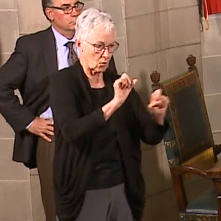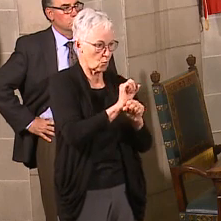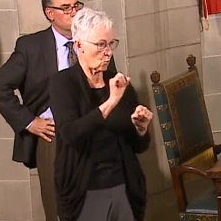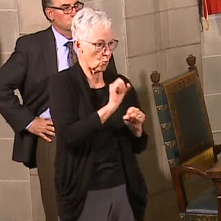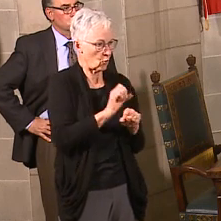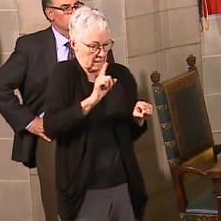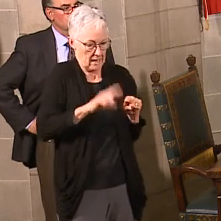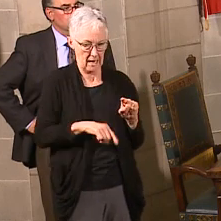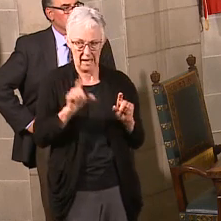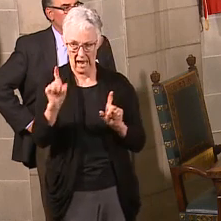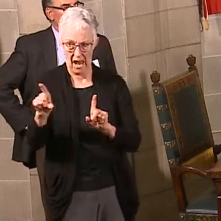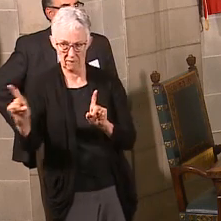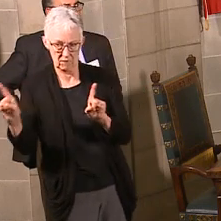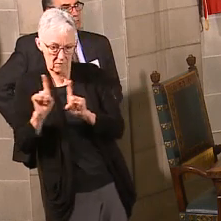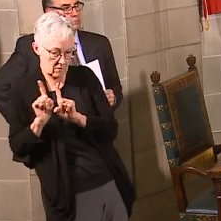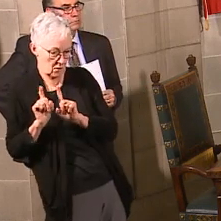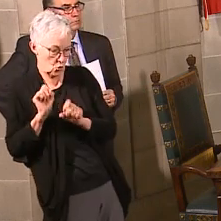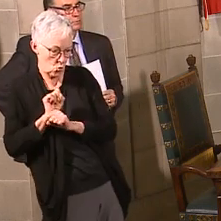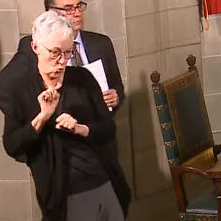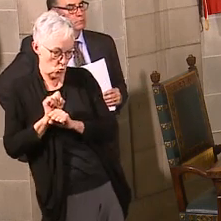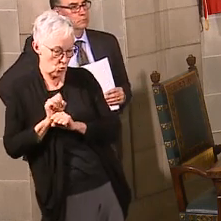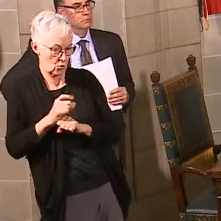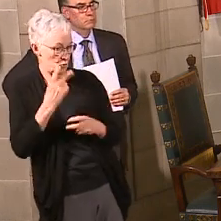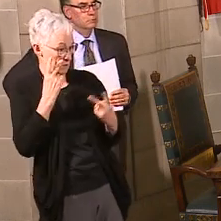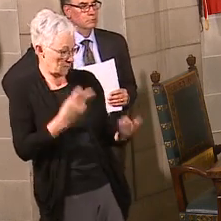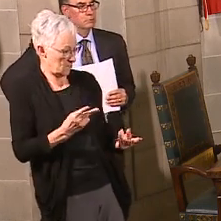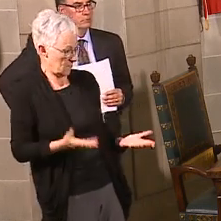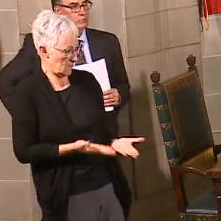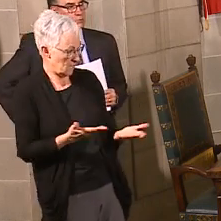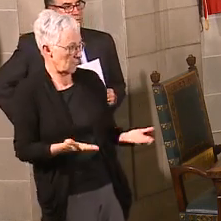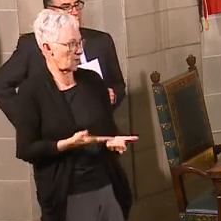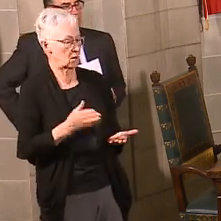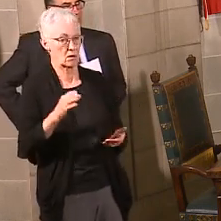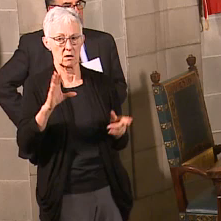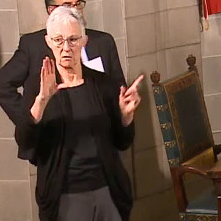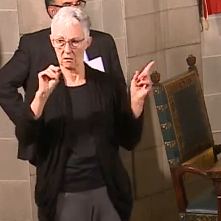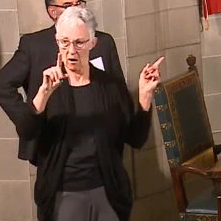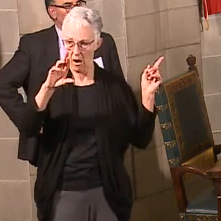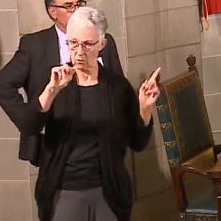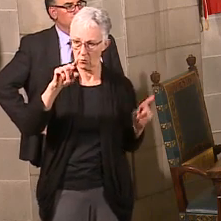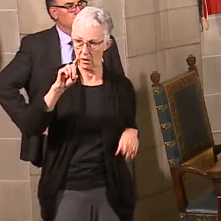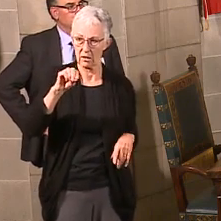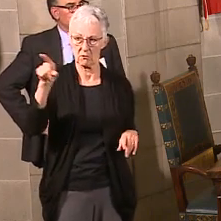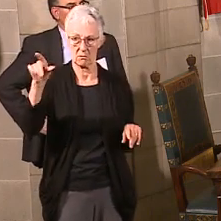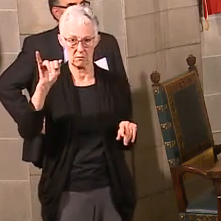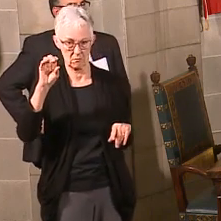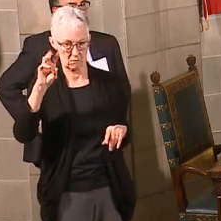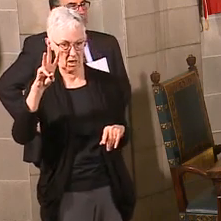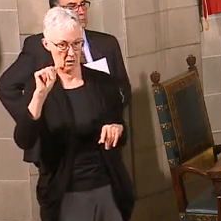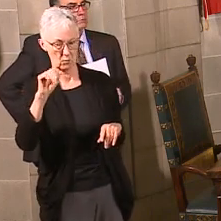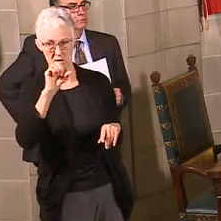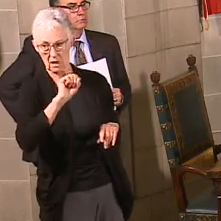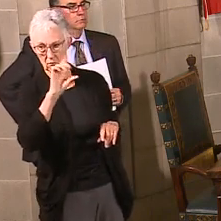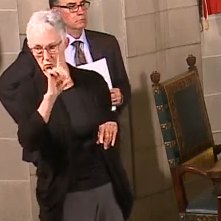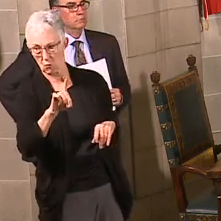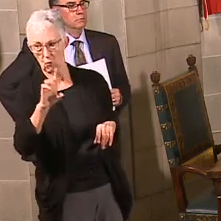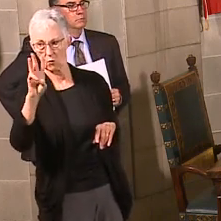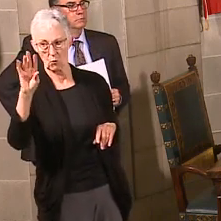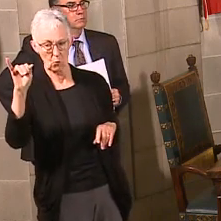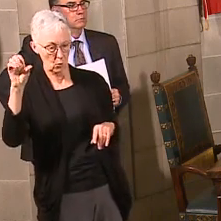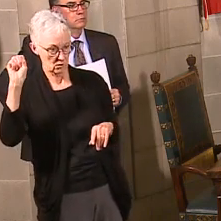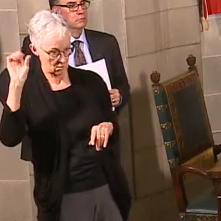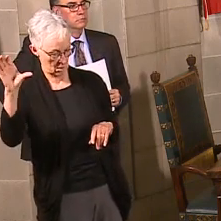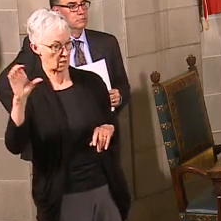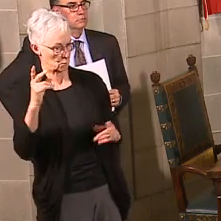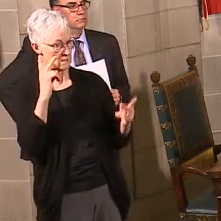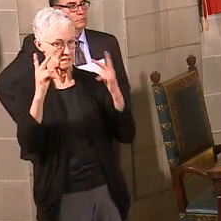and Colorado and Wisconsin, as well as our neighboring, Colorado's neighboring, but also Iowa, South Dakota, and Kansas, and so forth. We're